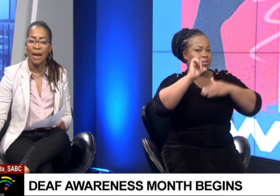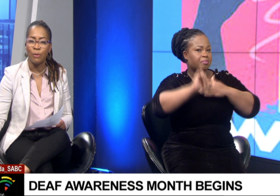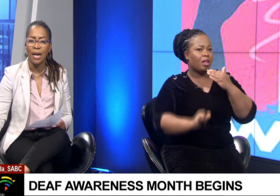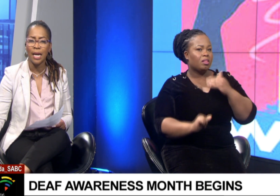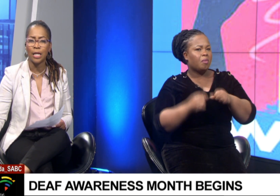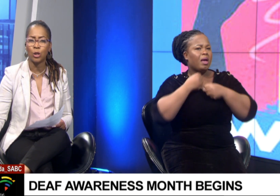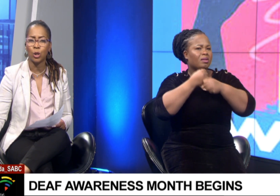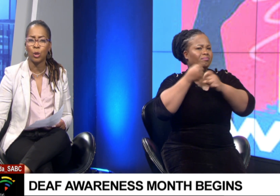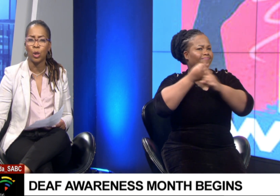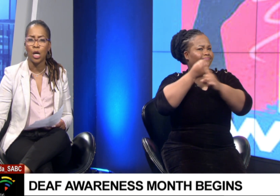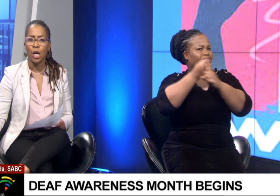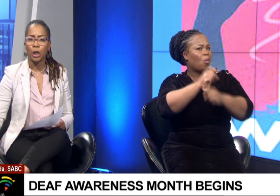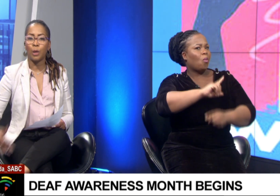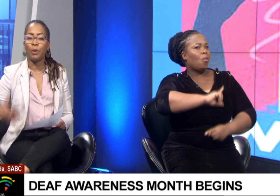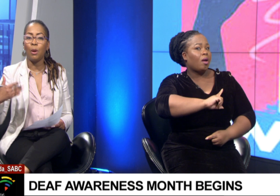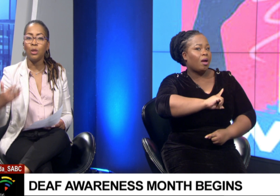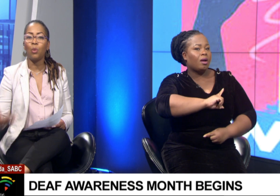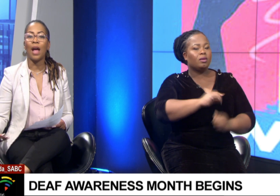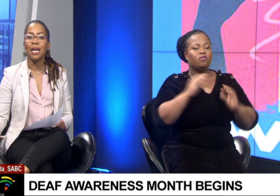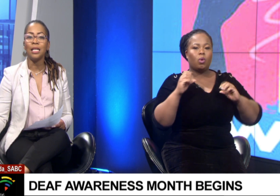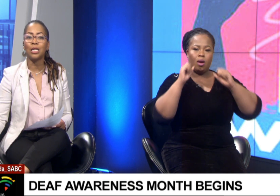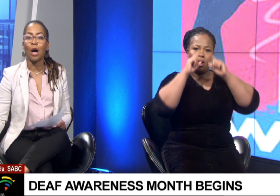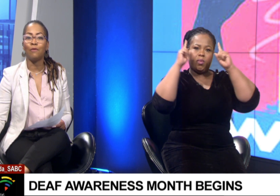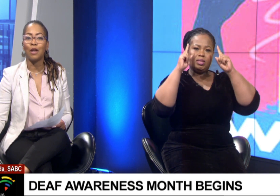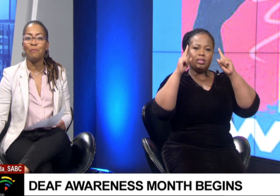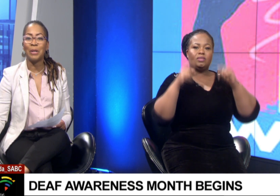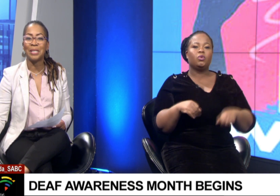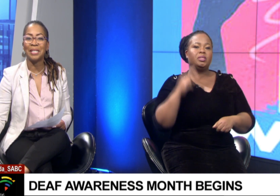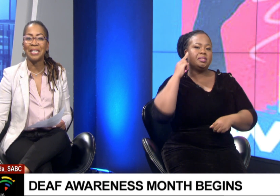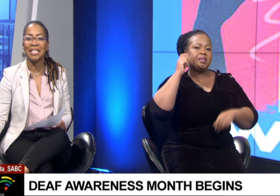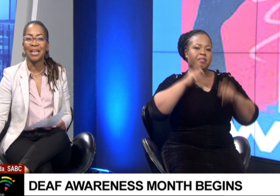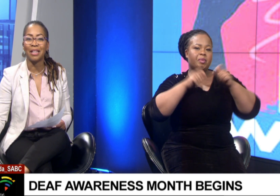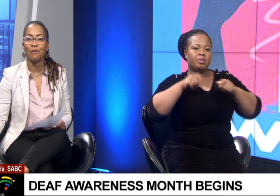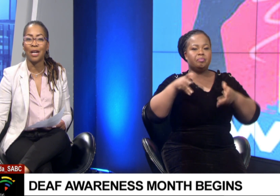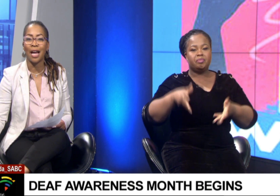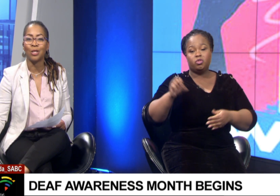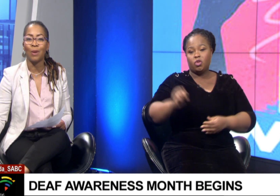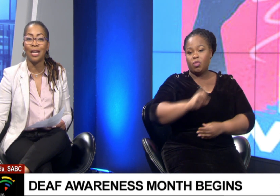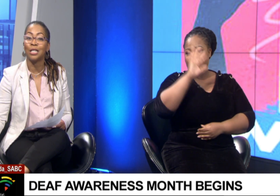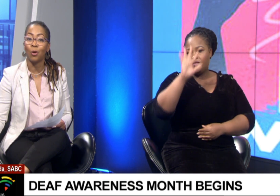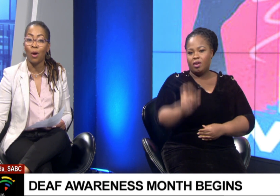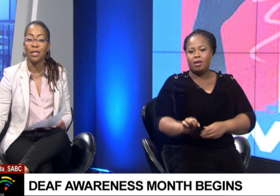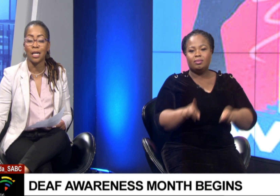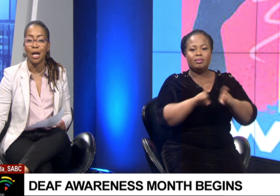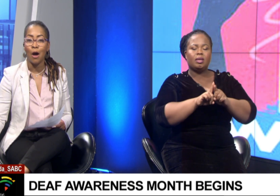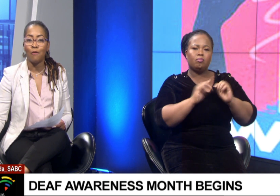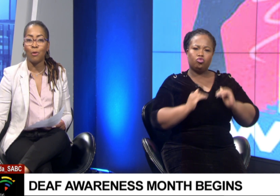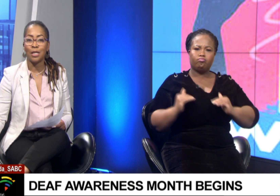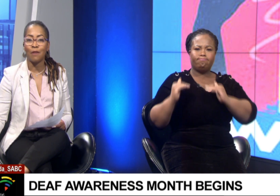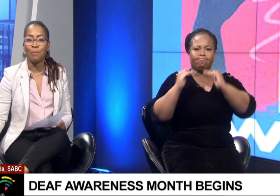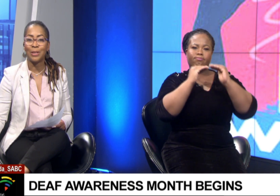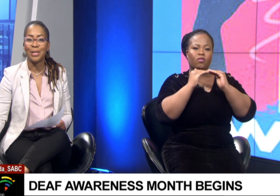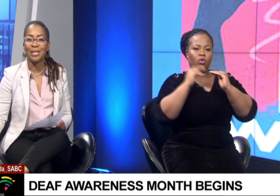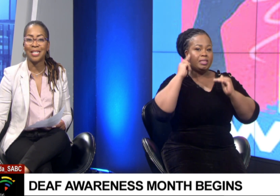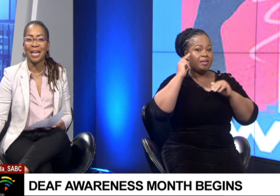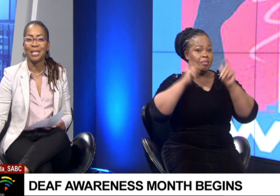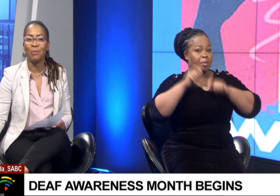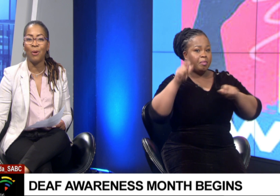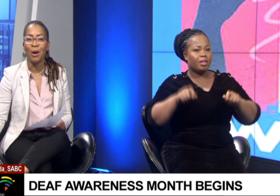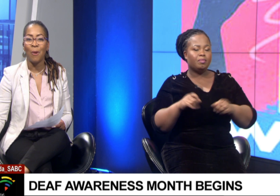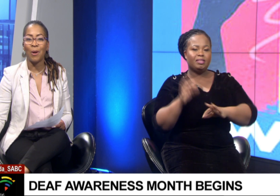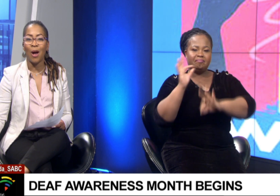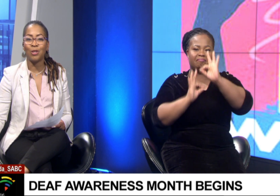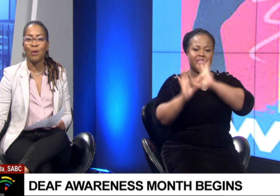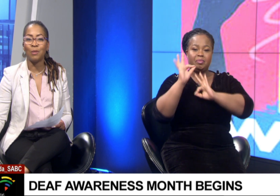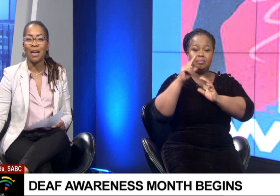this campaign really is to promote awareness of deaf persons in South Africa, as well as equality for deaf persons. To tell